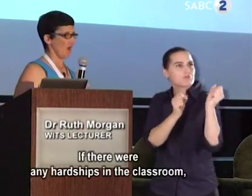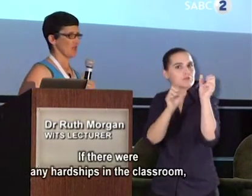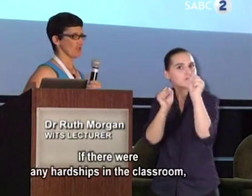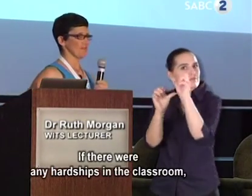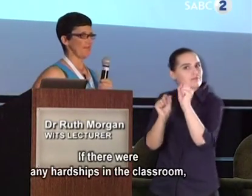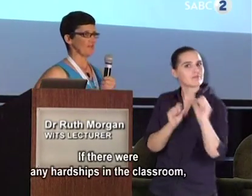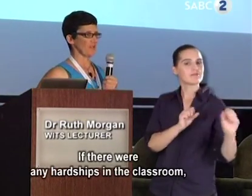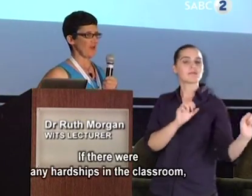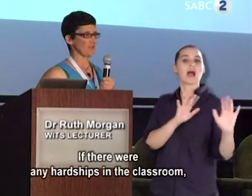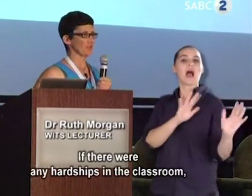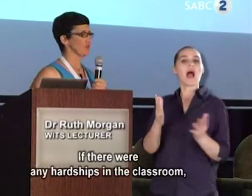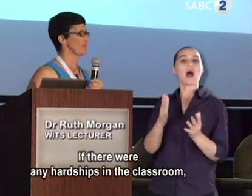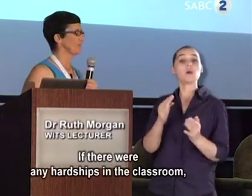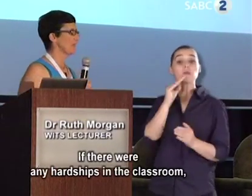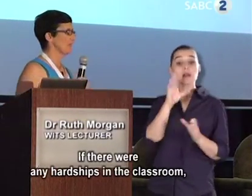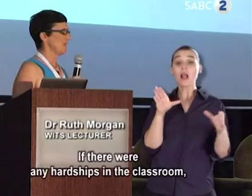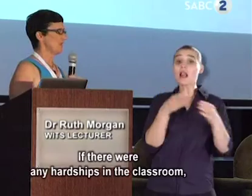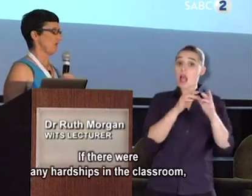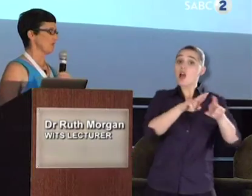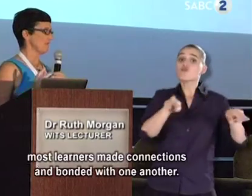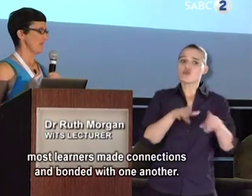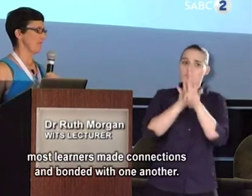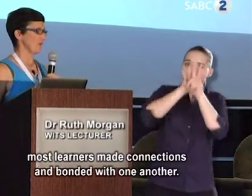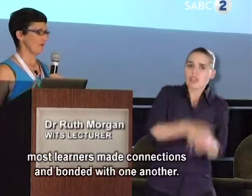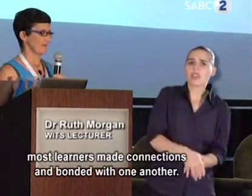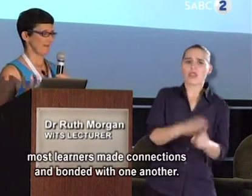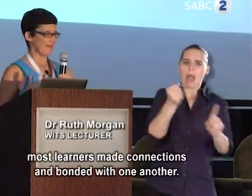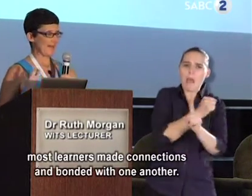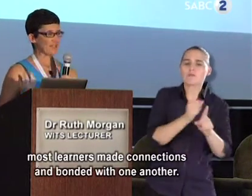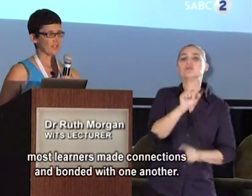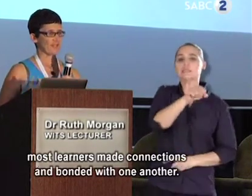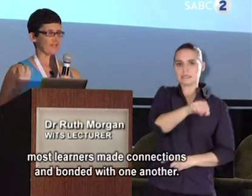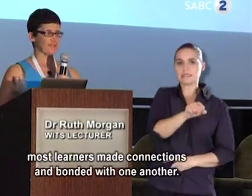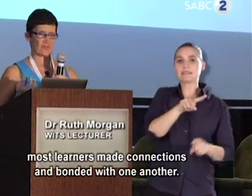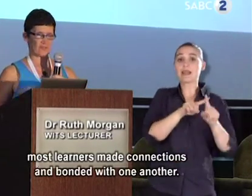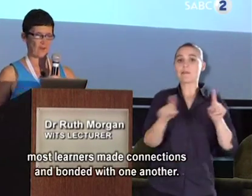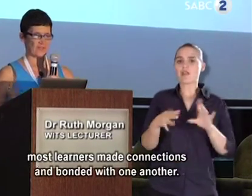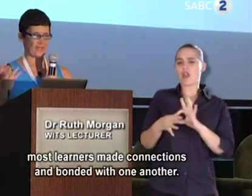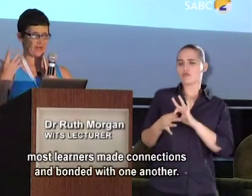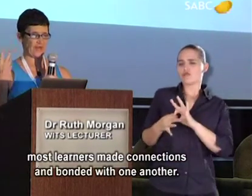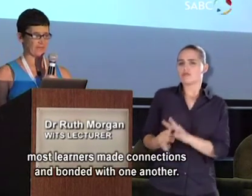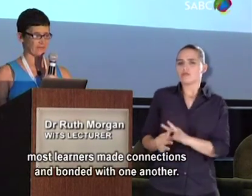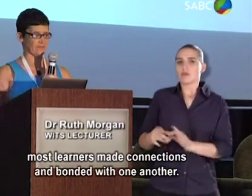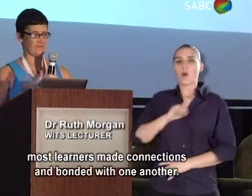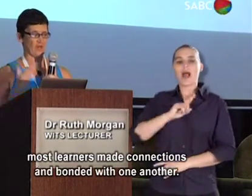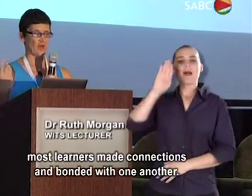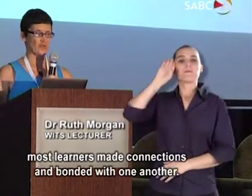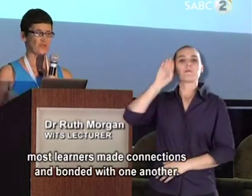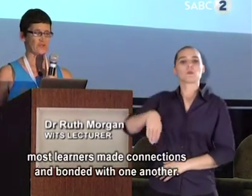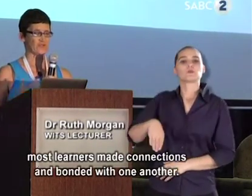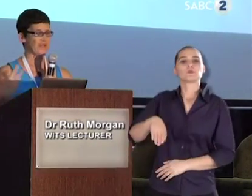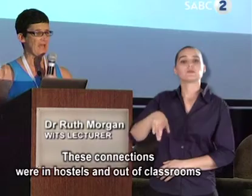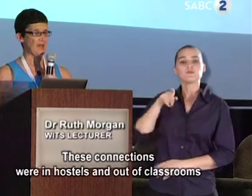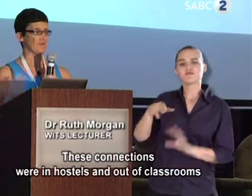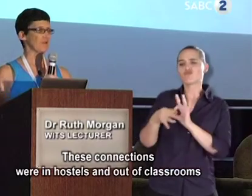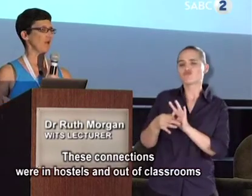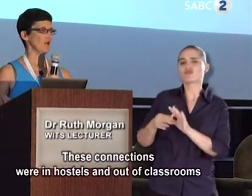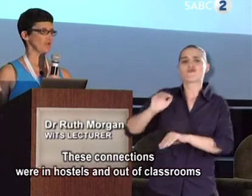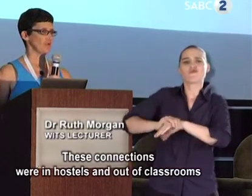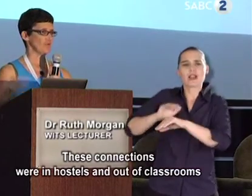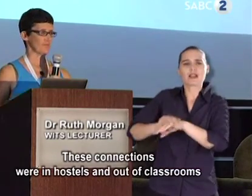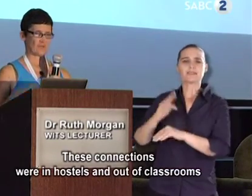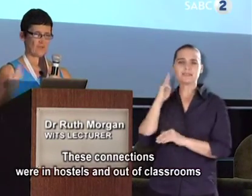Whatever hardships happened in the classroom, most of them got a connection and a sense of bonding in the hostels, out